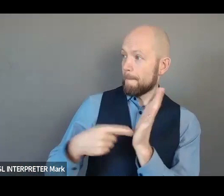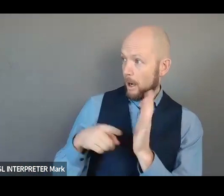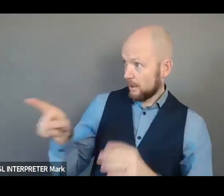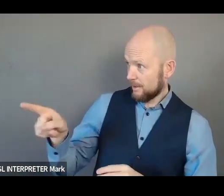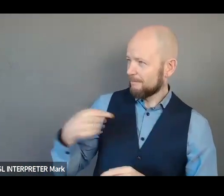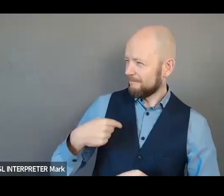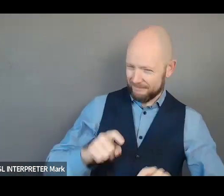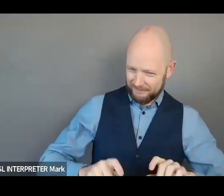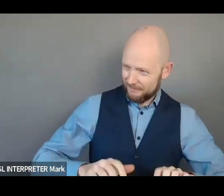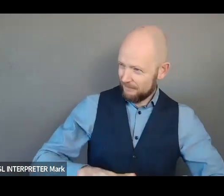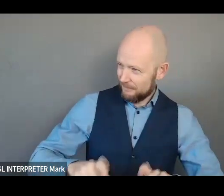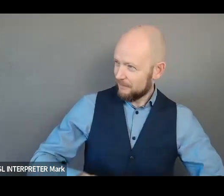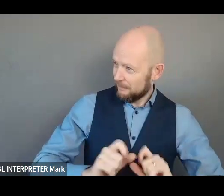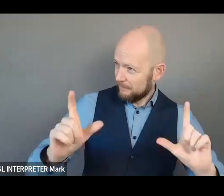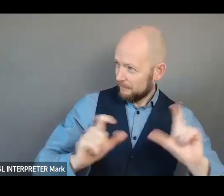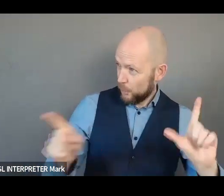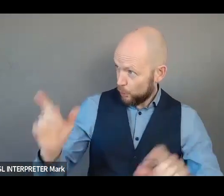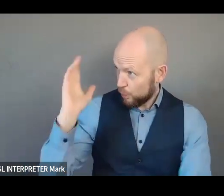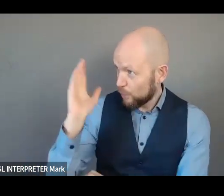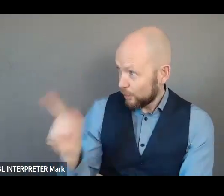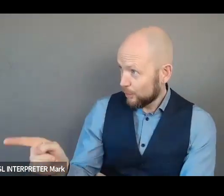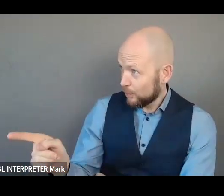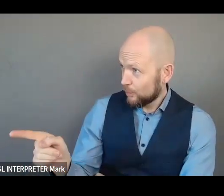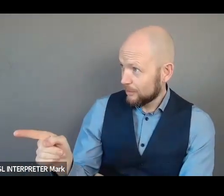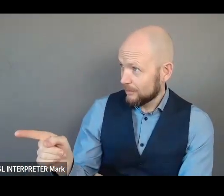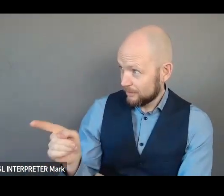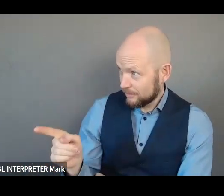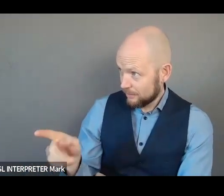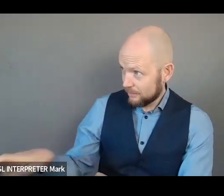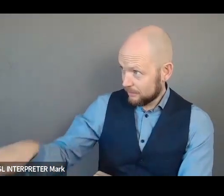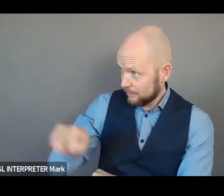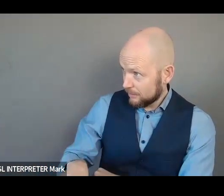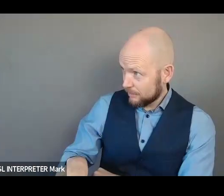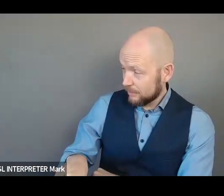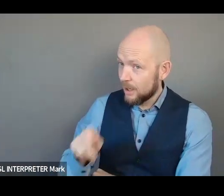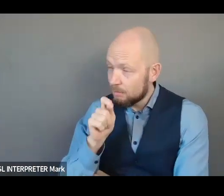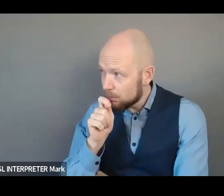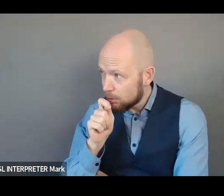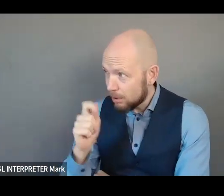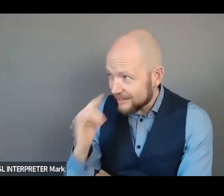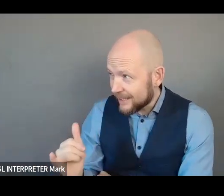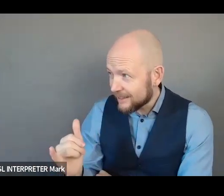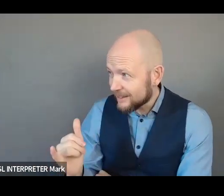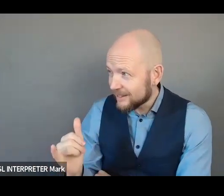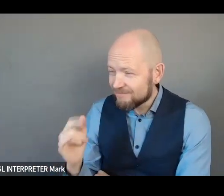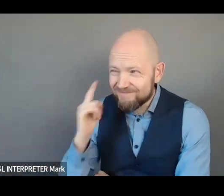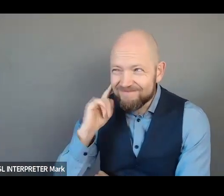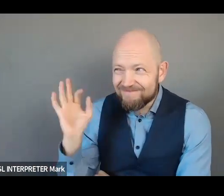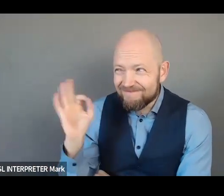get you, I think, Robert. I don't think you need to move. Is the microphone picking Robert up?